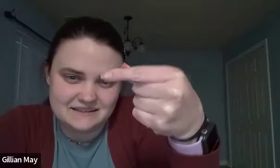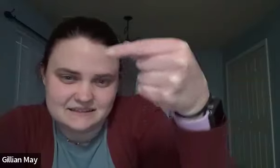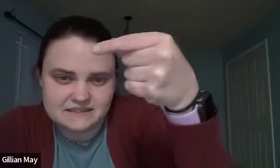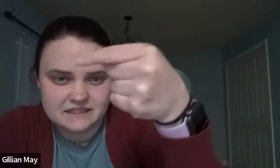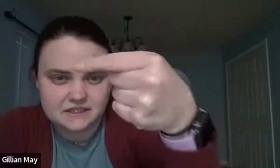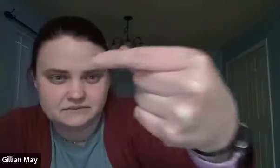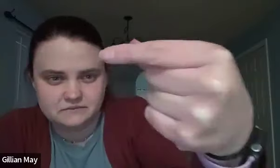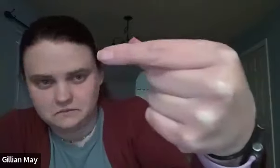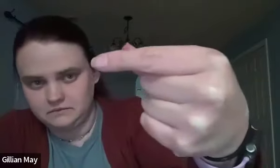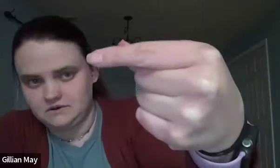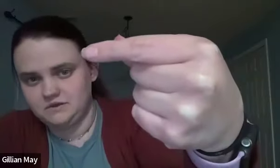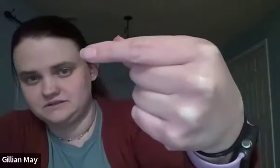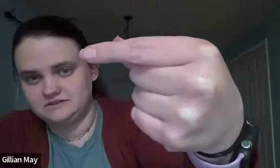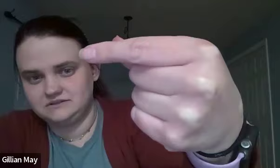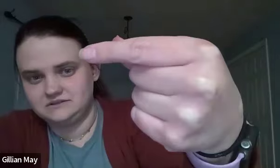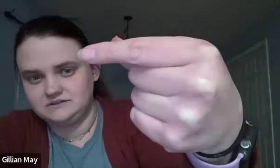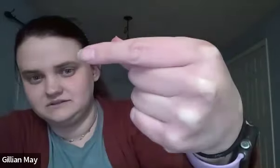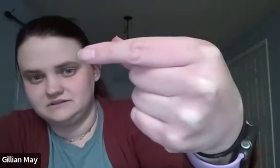Let's see. Can you? Oh, I'll come closer.